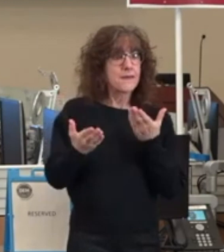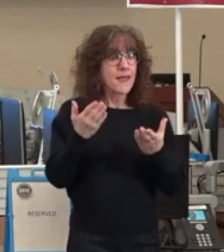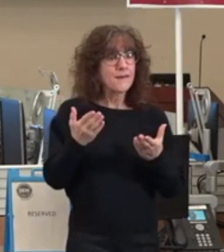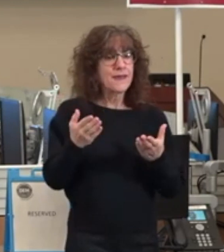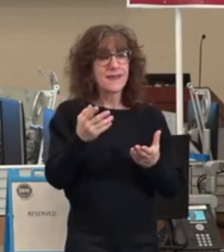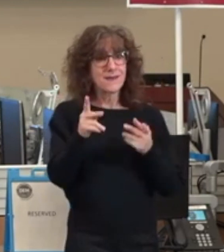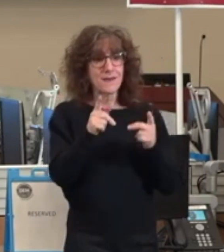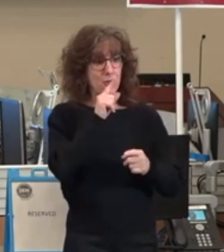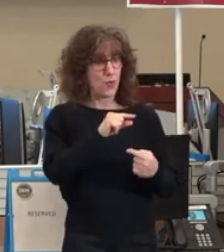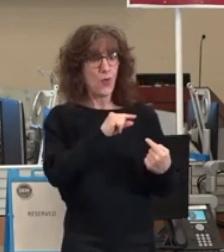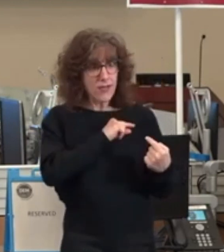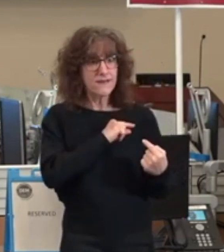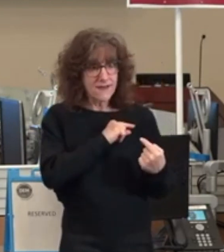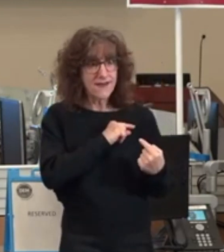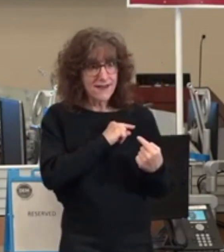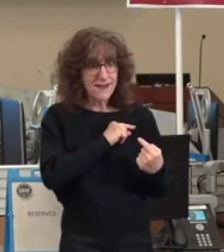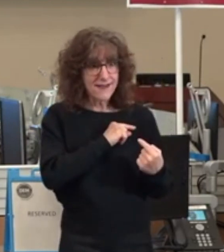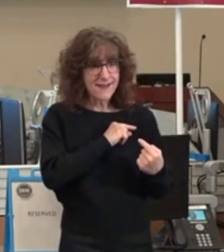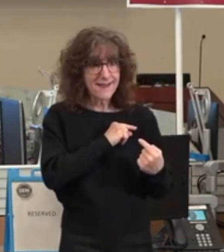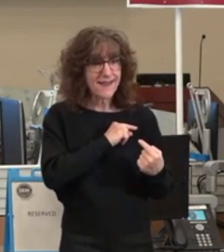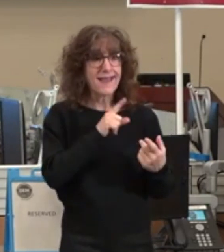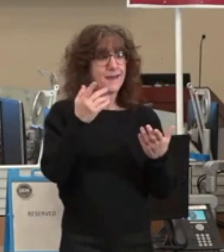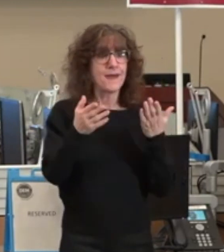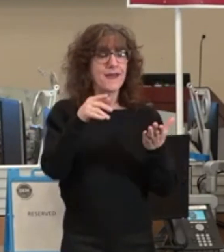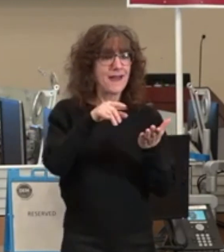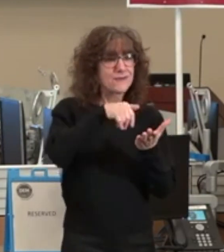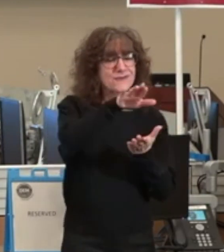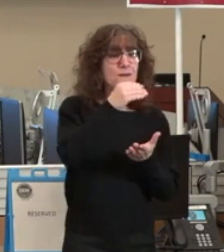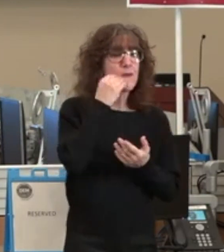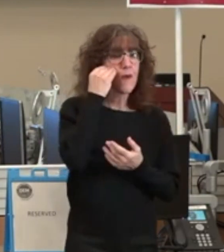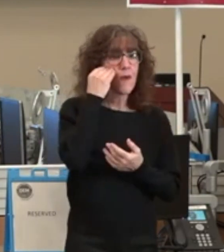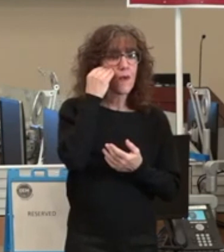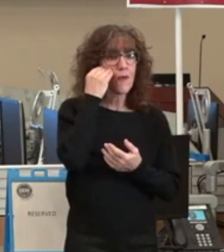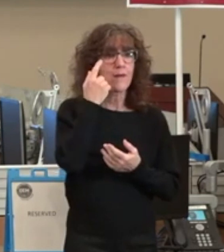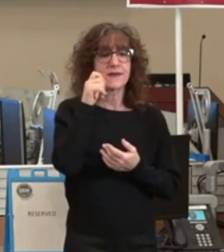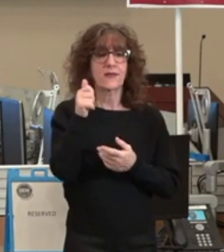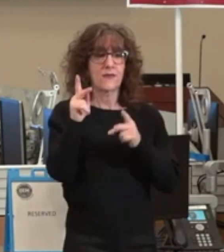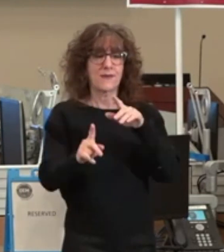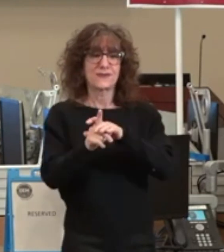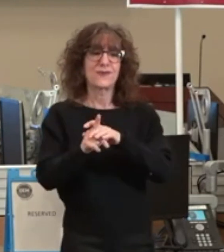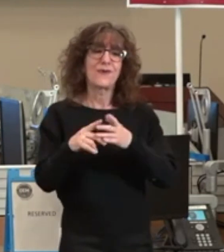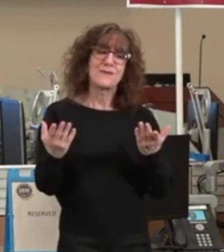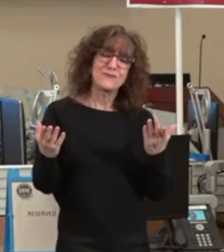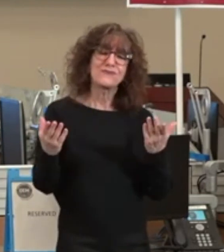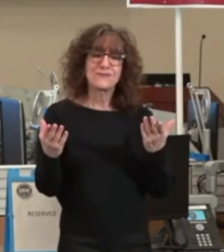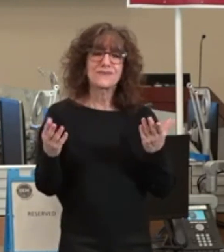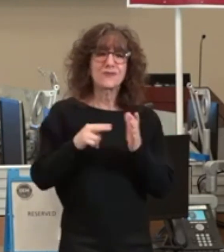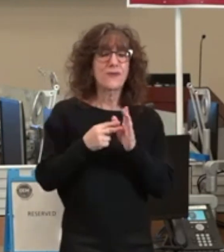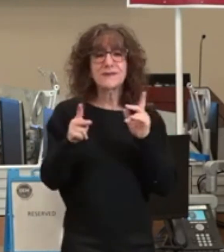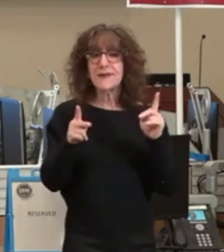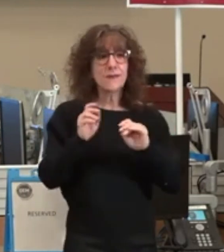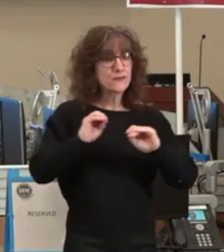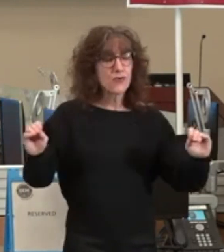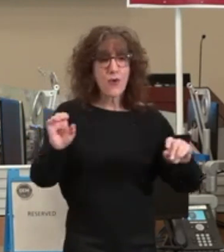also who are eligible to ensure we have enough vaccine to administer to those who have authorized appointments. And so, in other words, people who don't